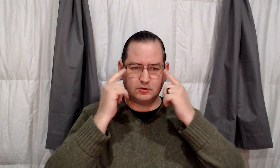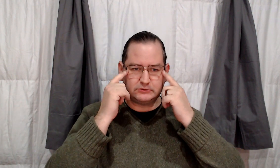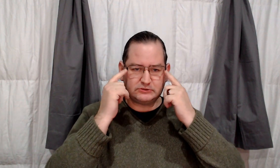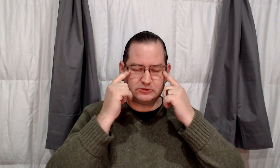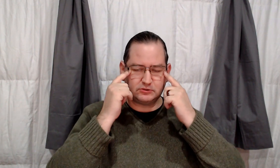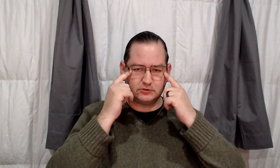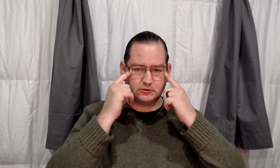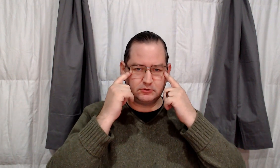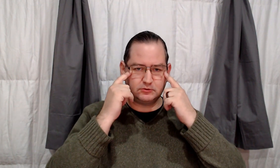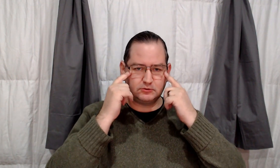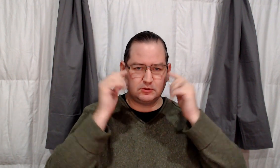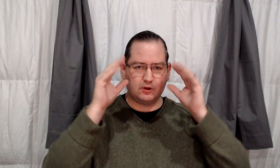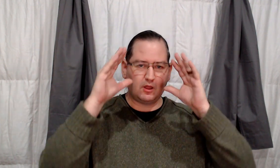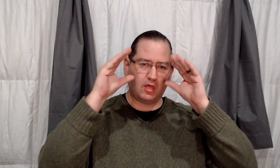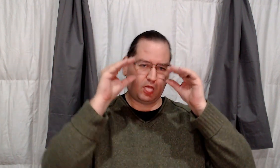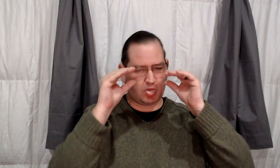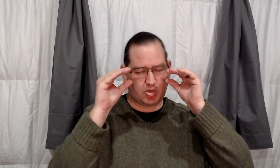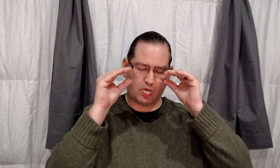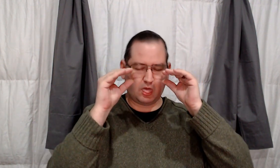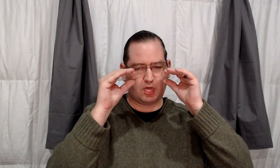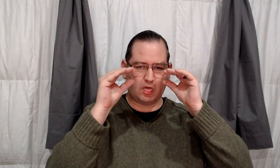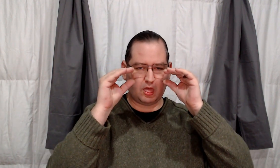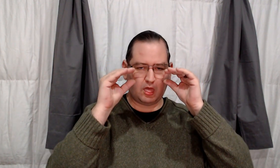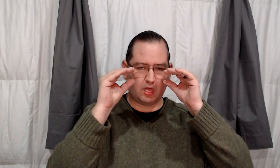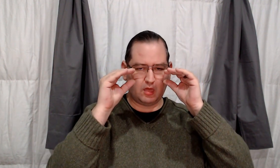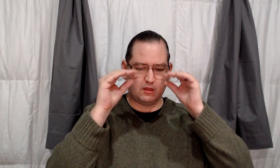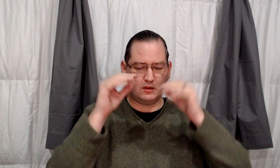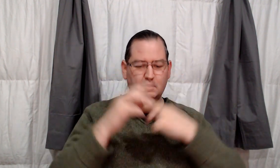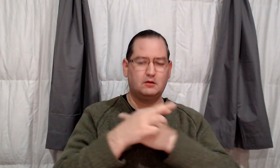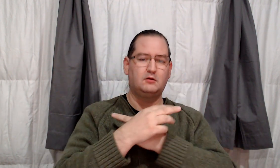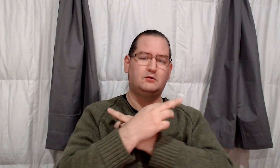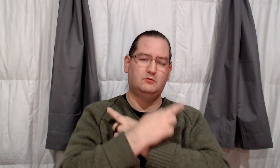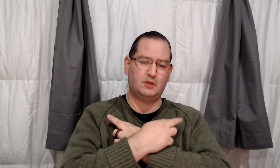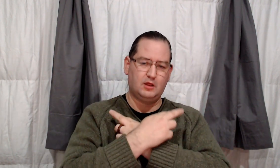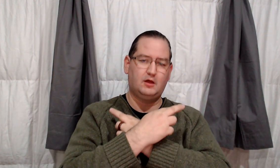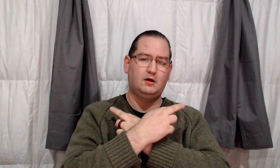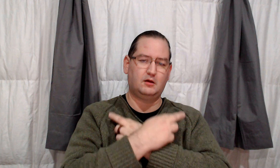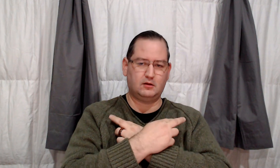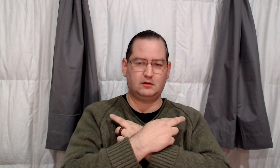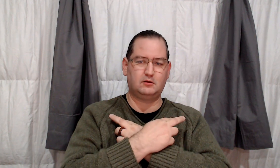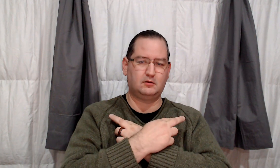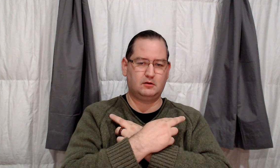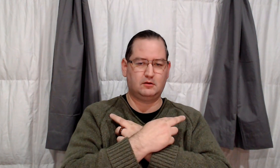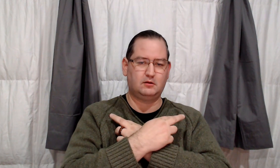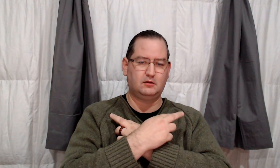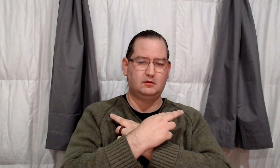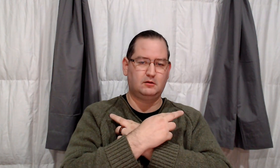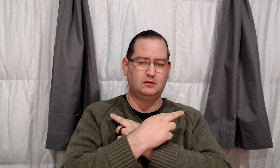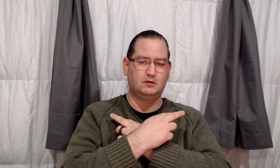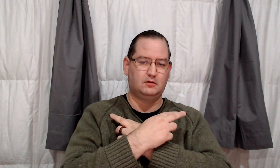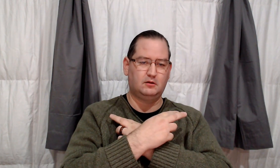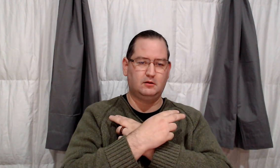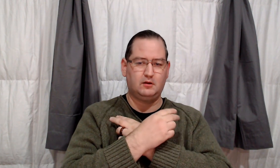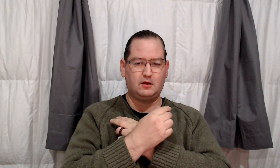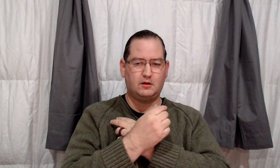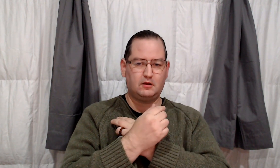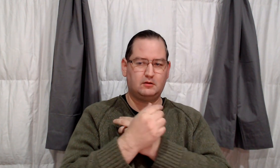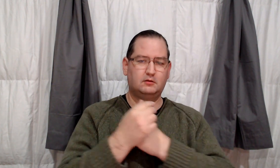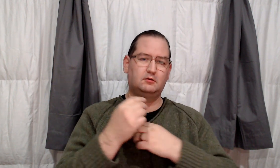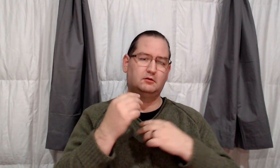With your eyes closed, just focus on those muscles. And imagine those muscles are relaxing so